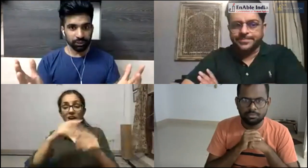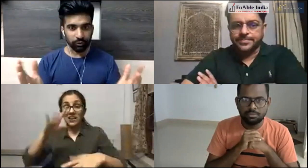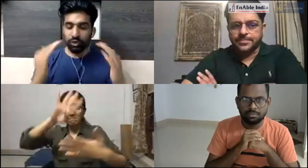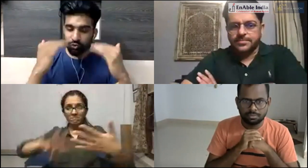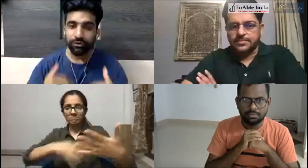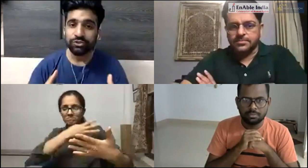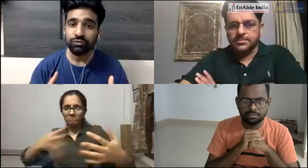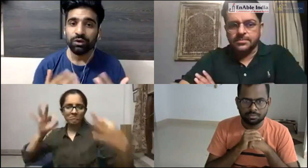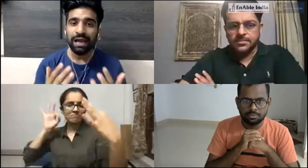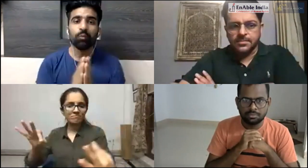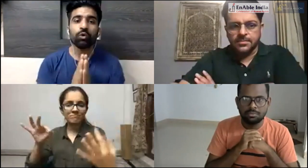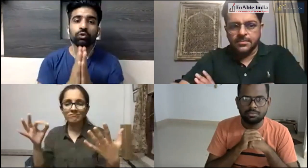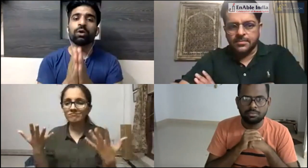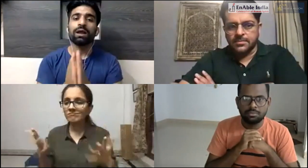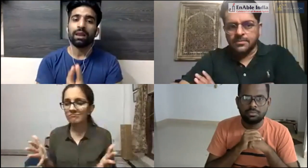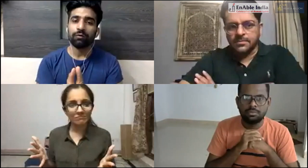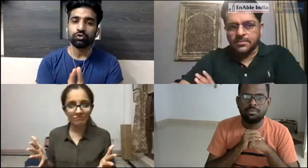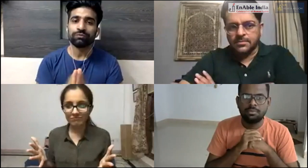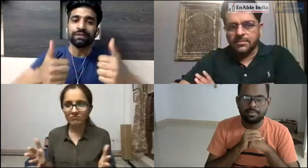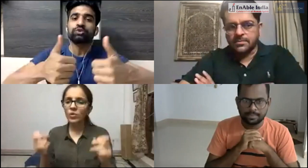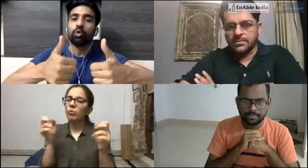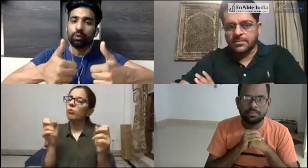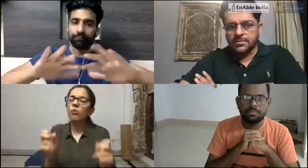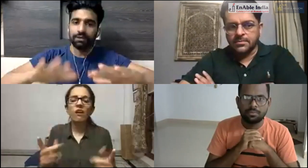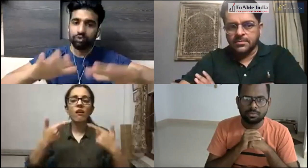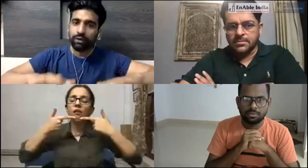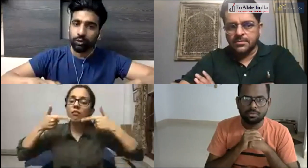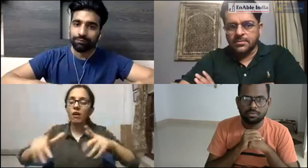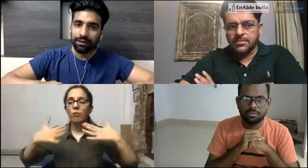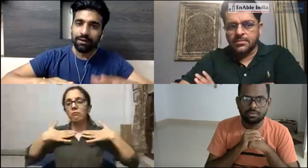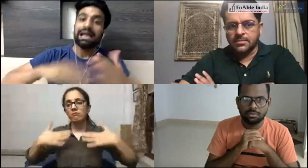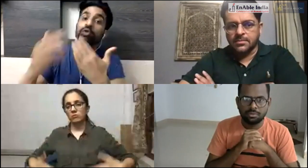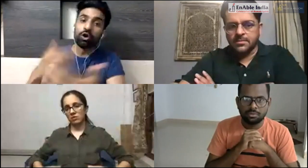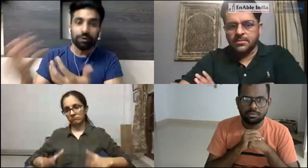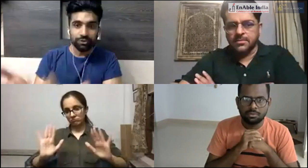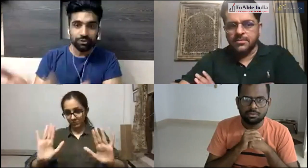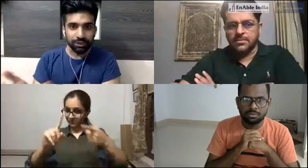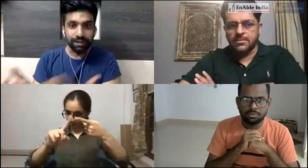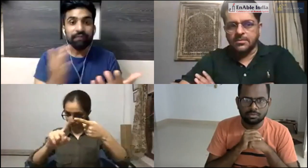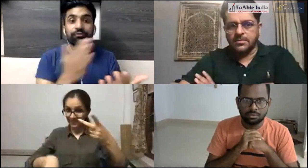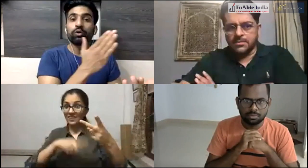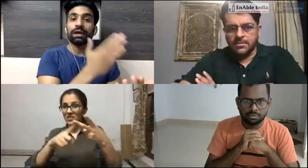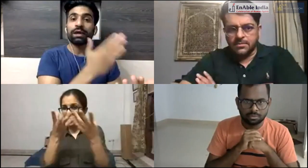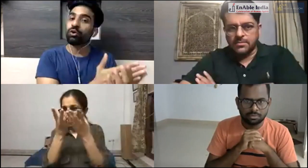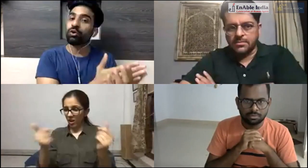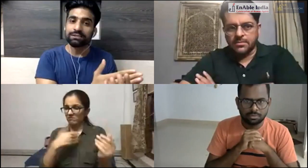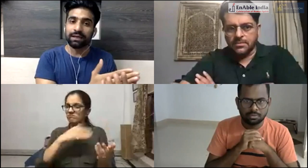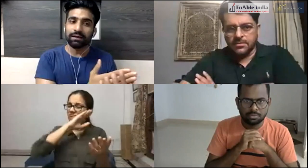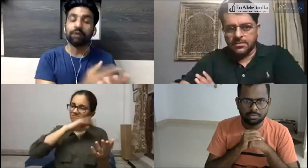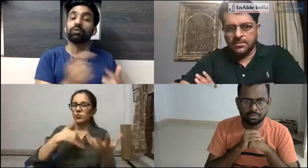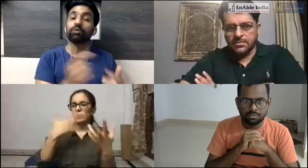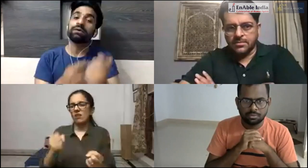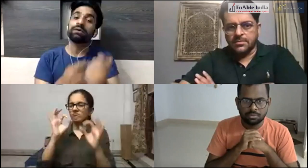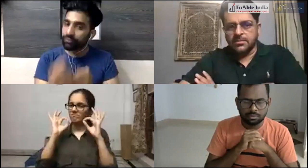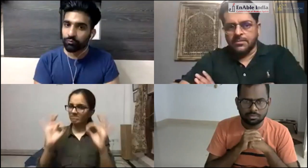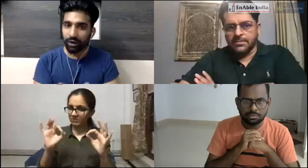no schedule. So first of all, I want you to allow yourself that it's okay to have that. Now talk about solution. If you don't acknowledge that now, it will